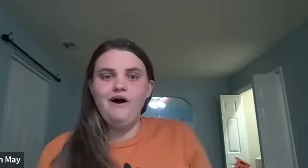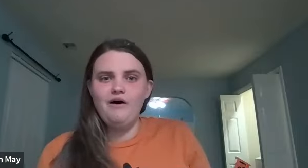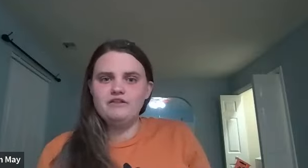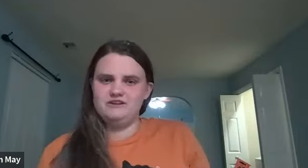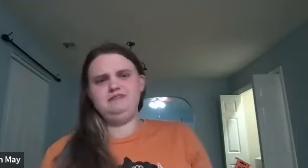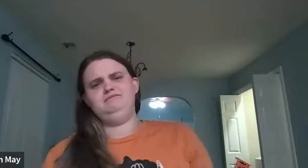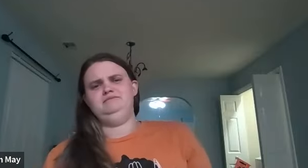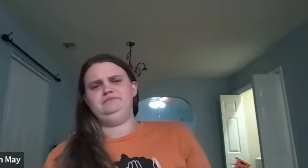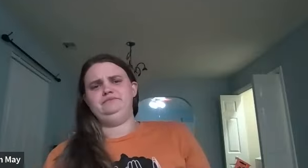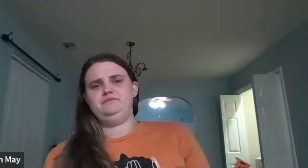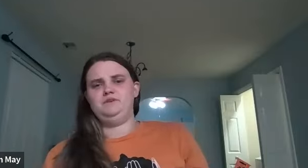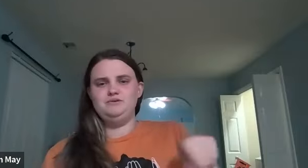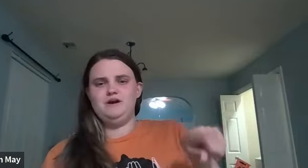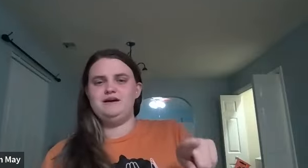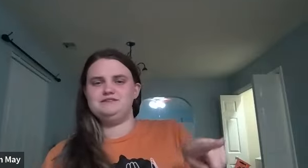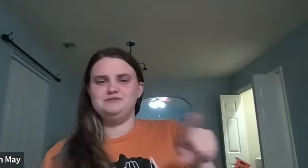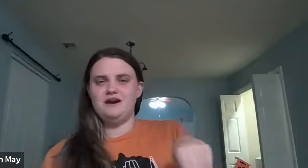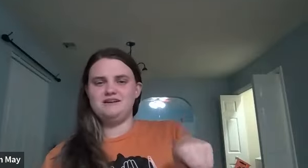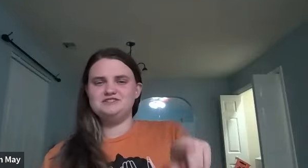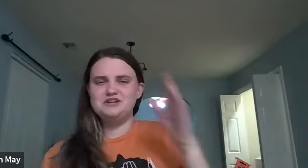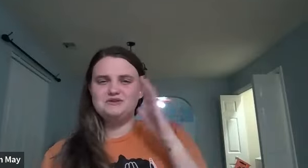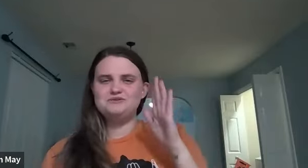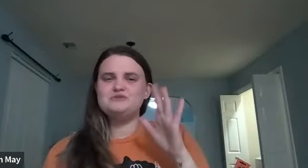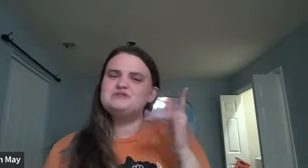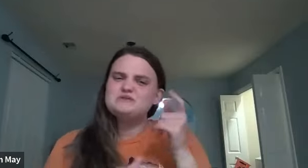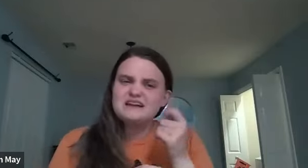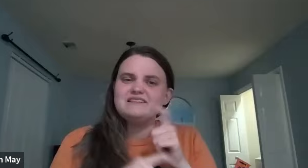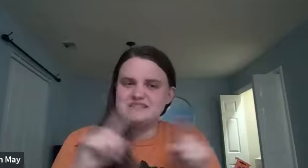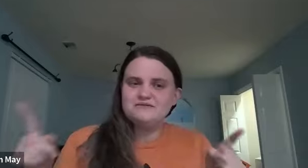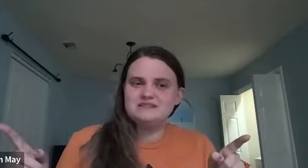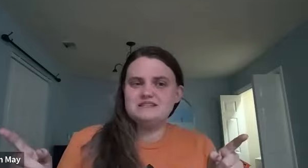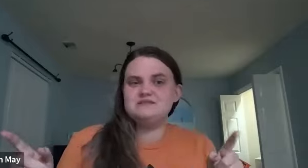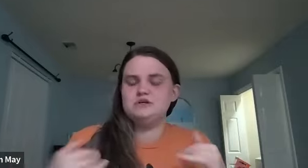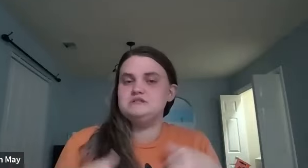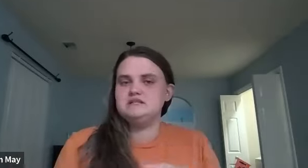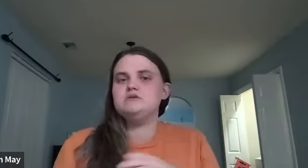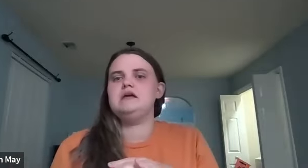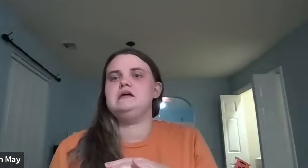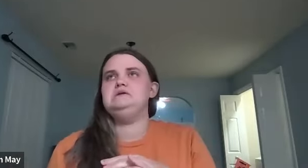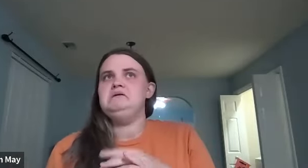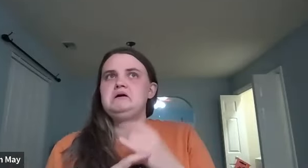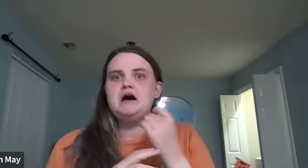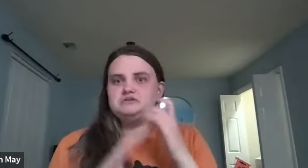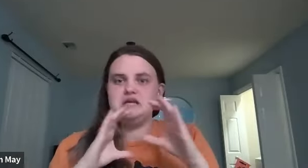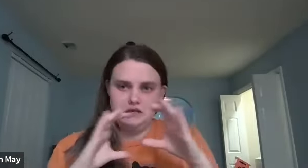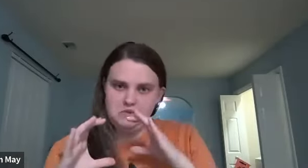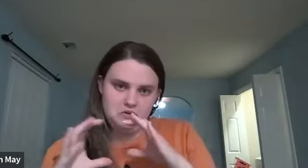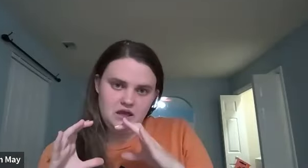y'all, they're like, you guys, you know, so there's those slightly differences, but you still can understand and communicate.